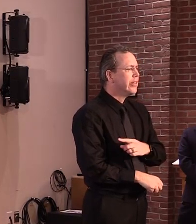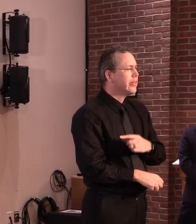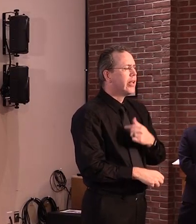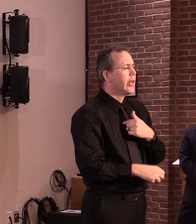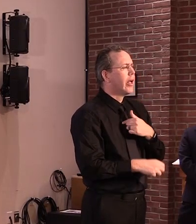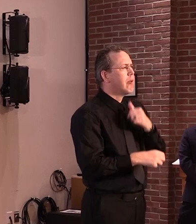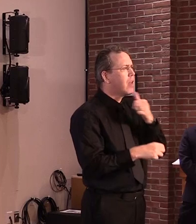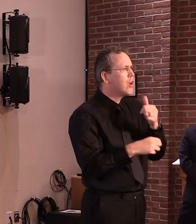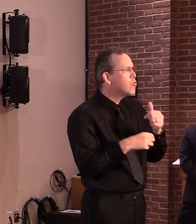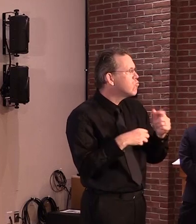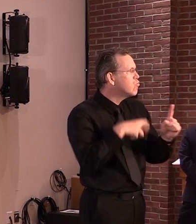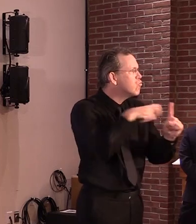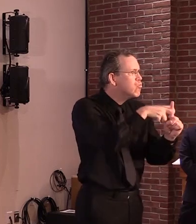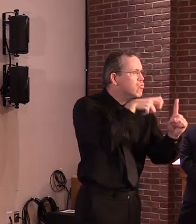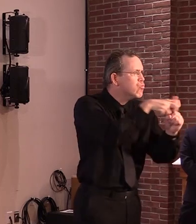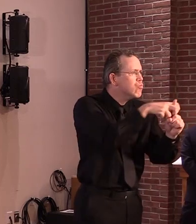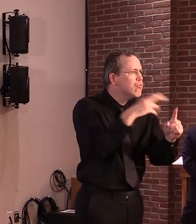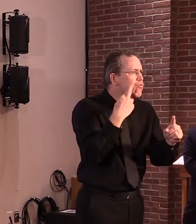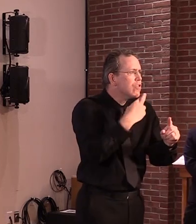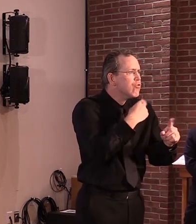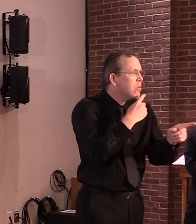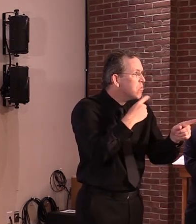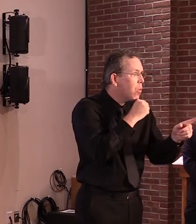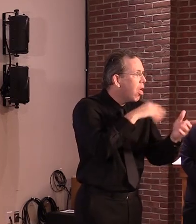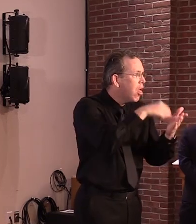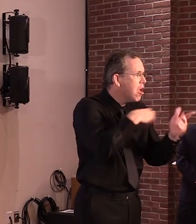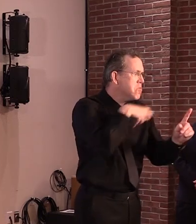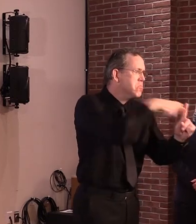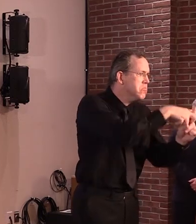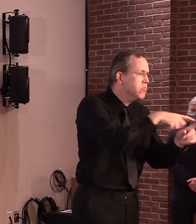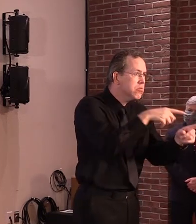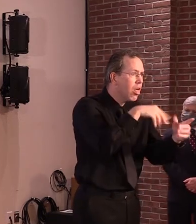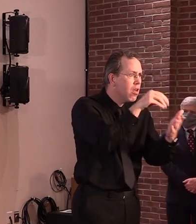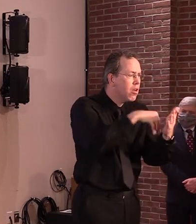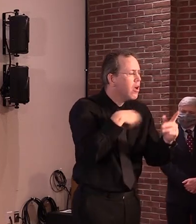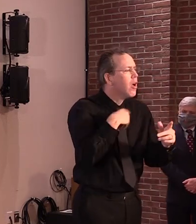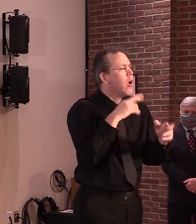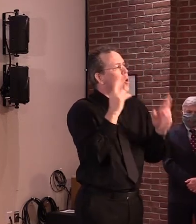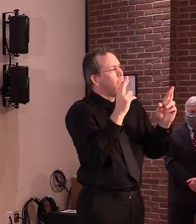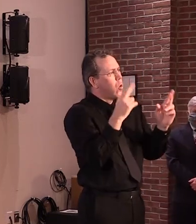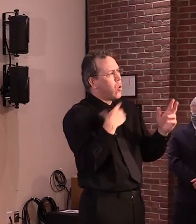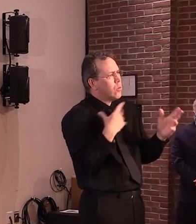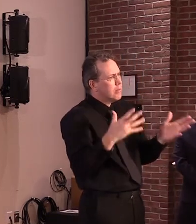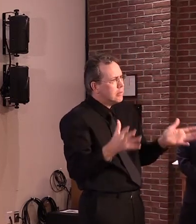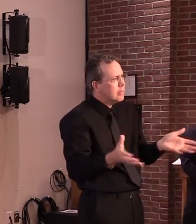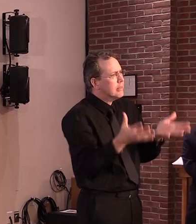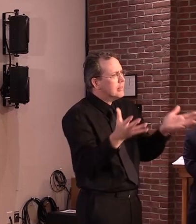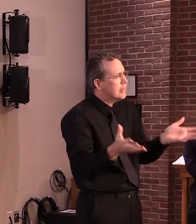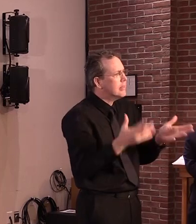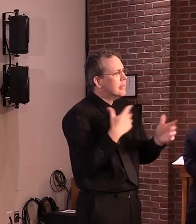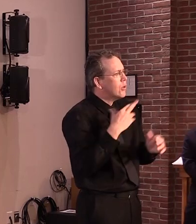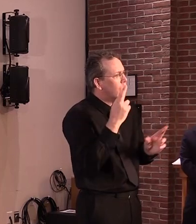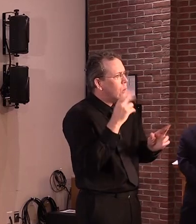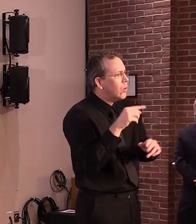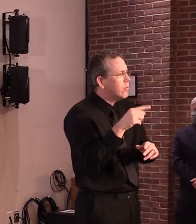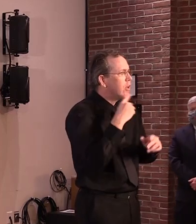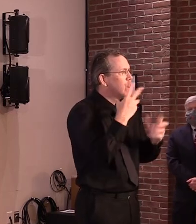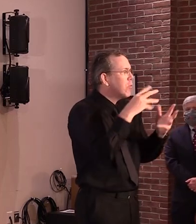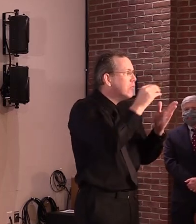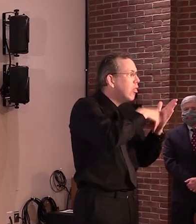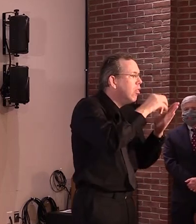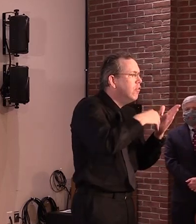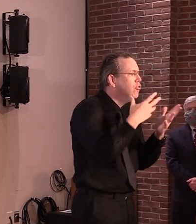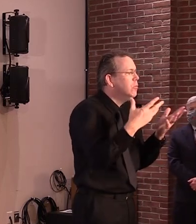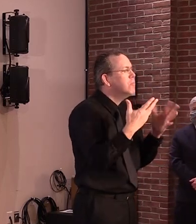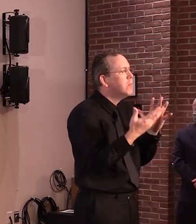responsibility and something that we would regard as fairly low intensity for them to assume, because this data they'll have